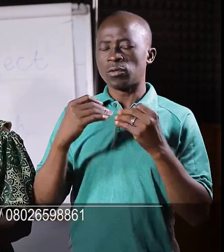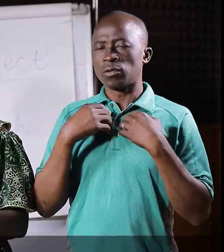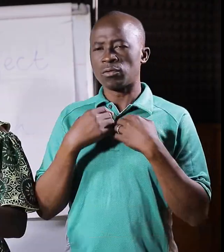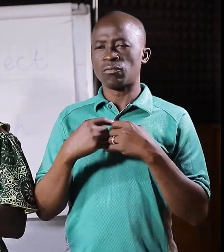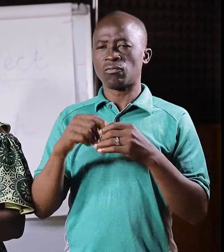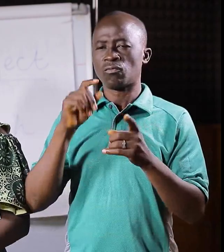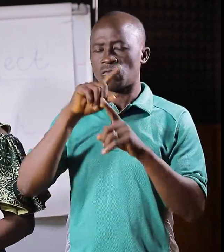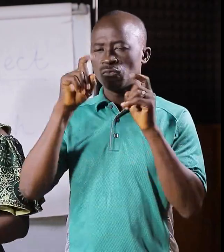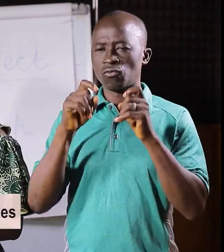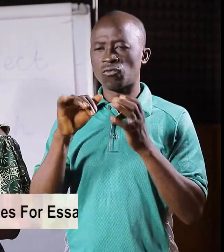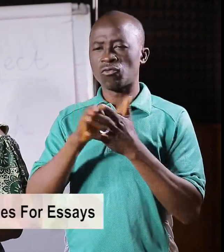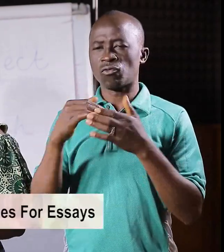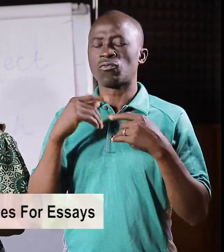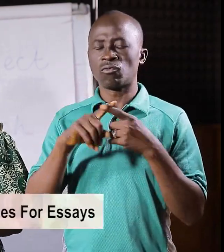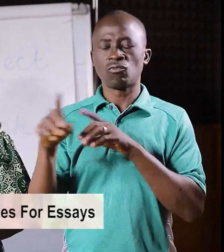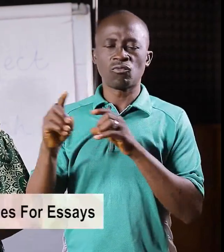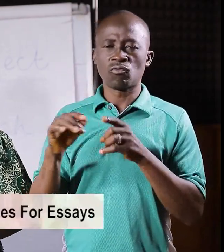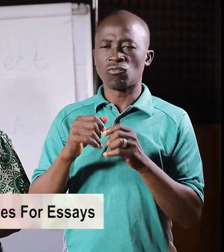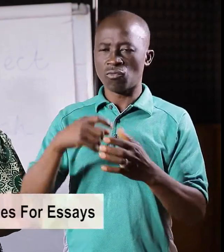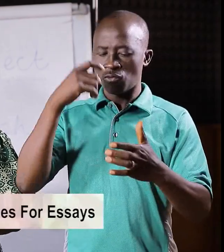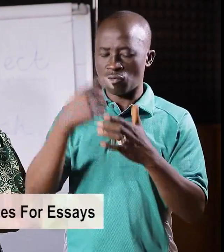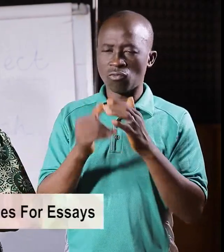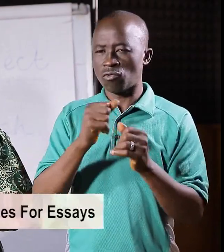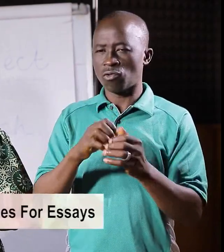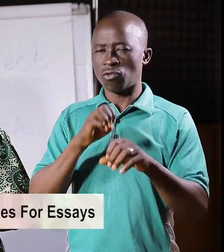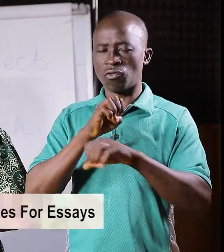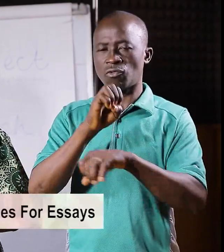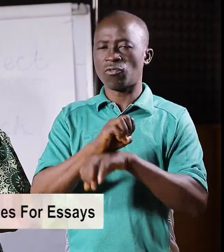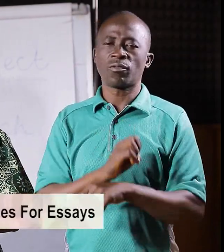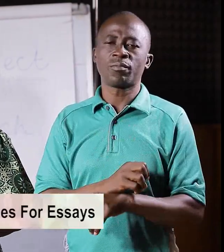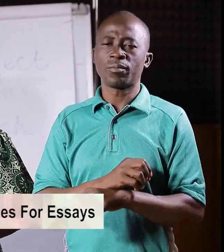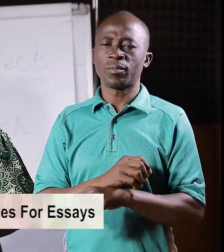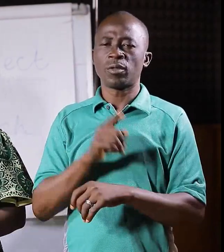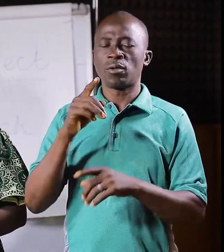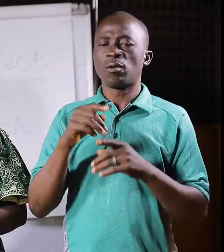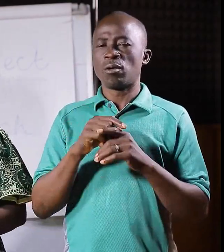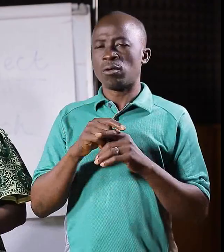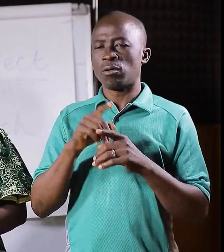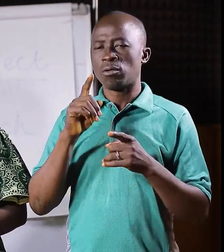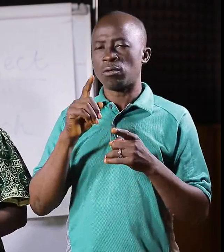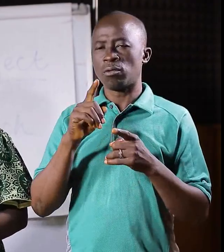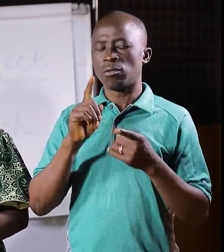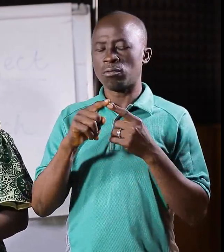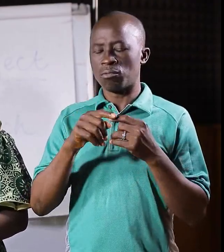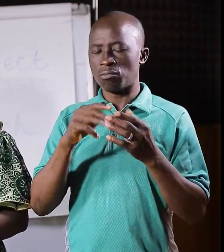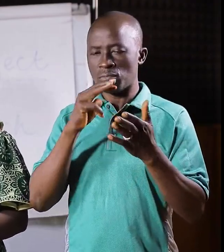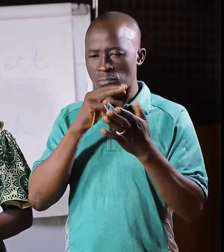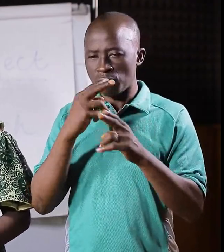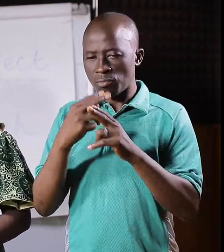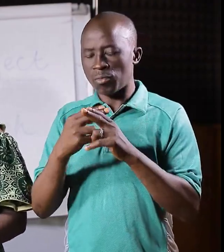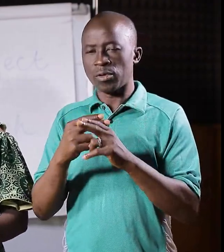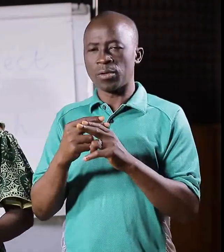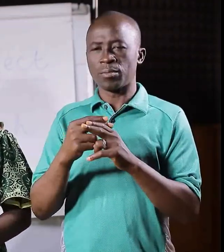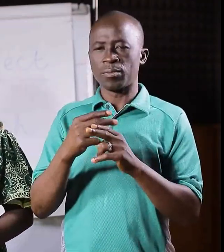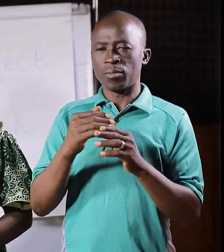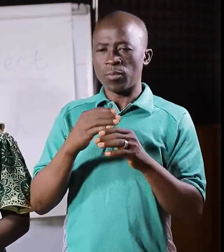has got to do with cause and effects, you are expected to mention cause of